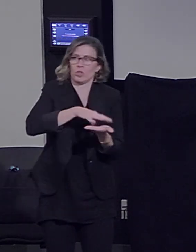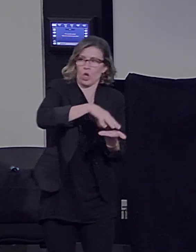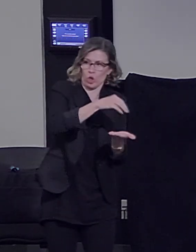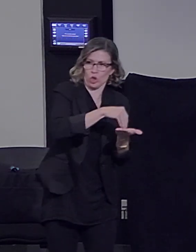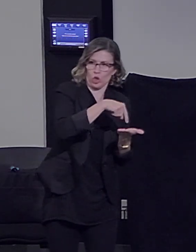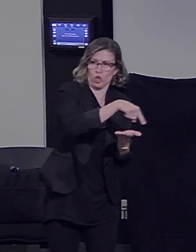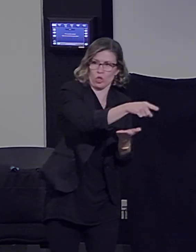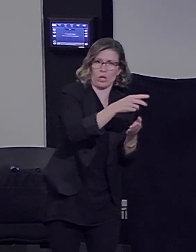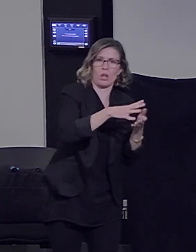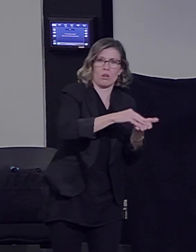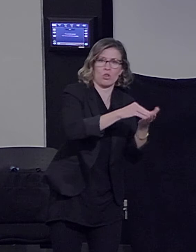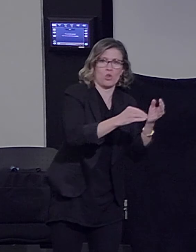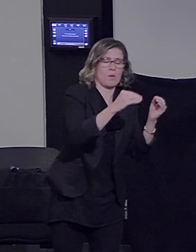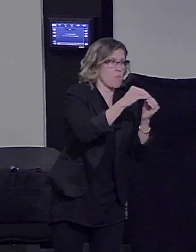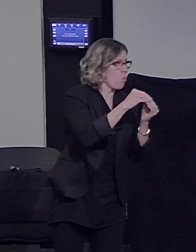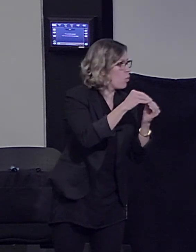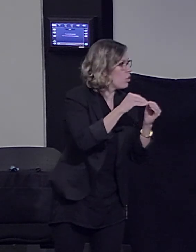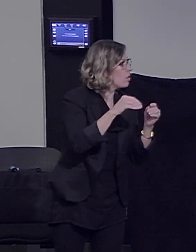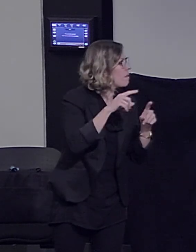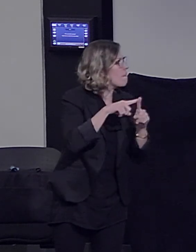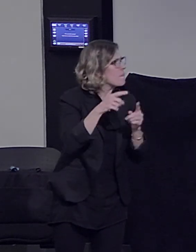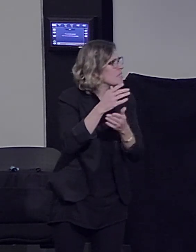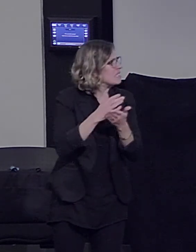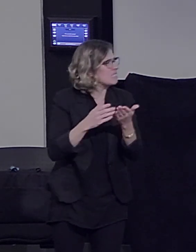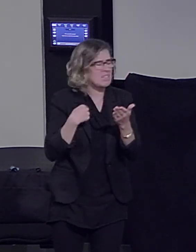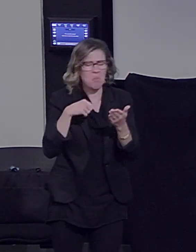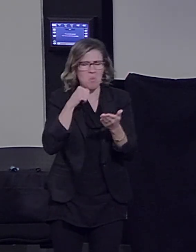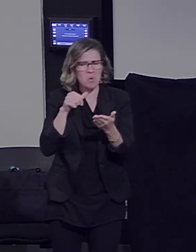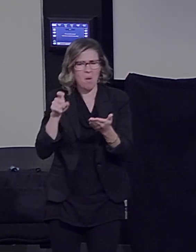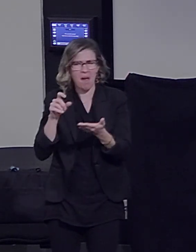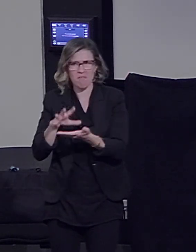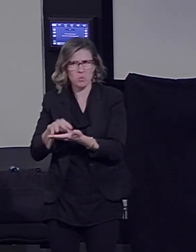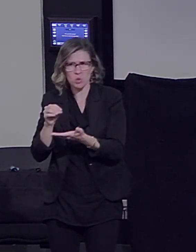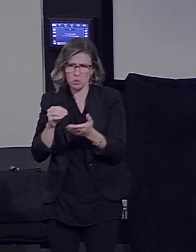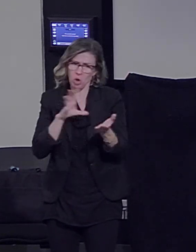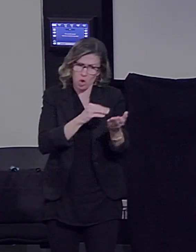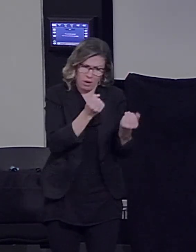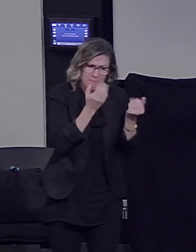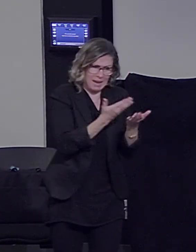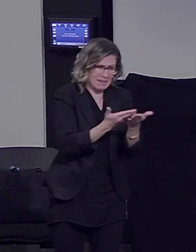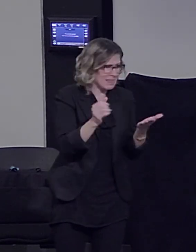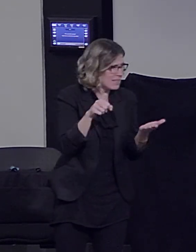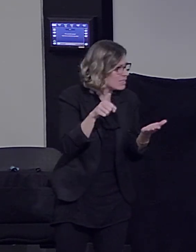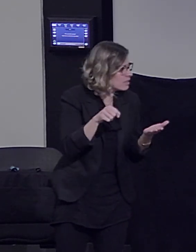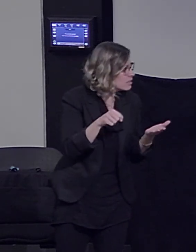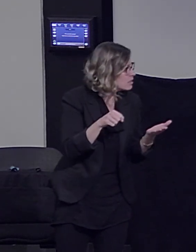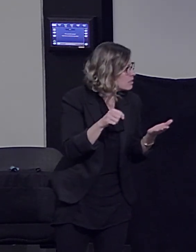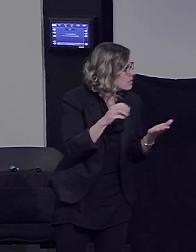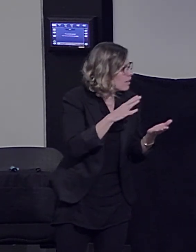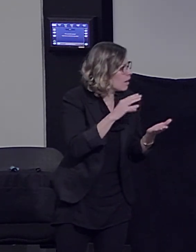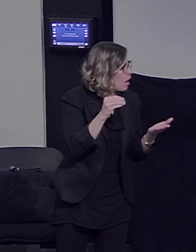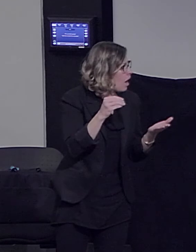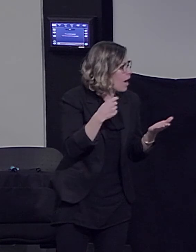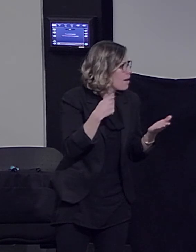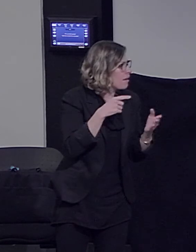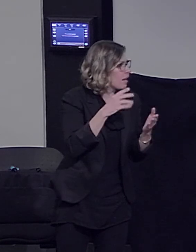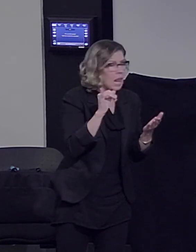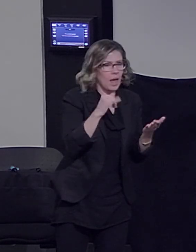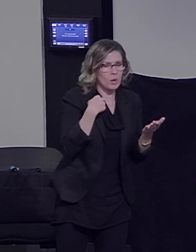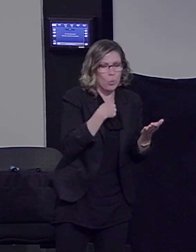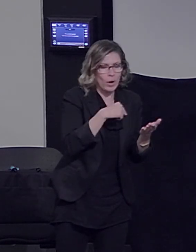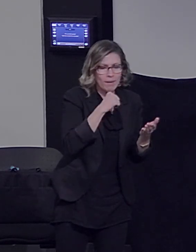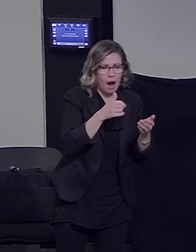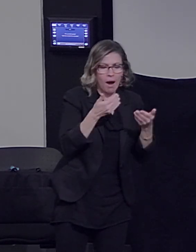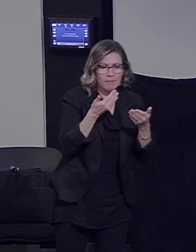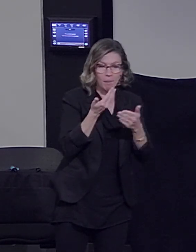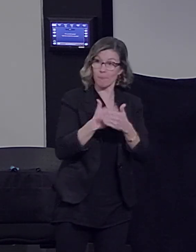think it's inborn, it's learned. So we learn many things. And well, we are not inborn with the capacity